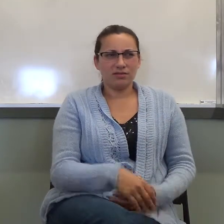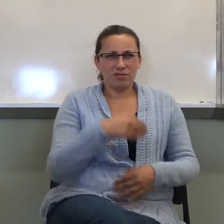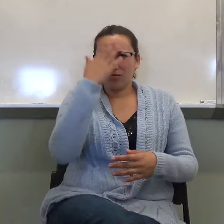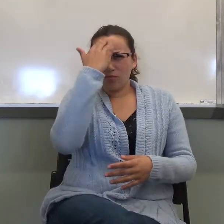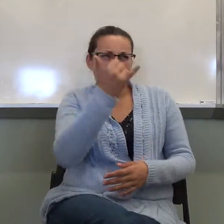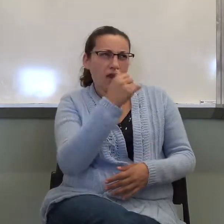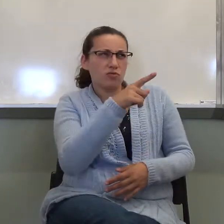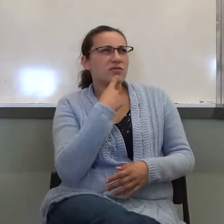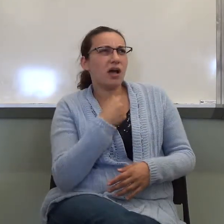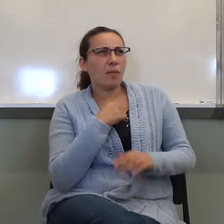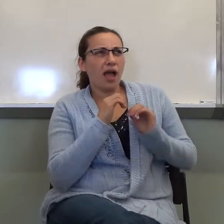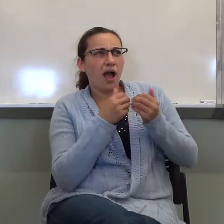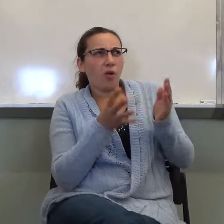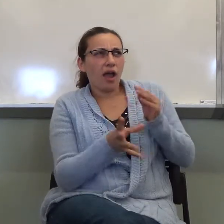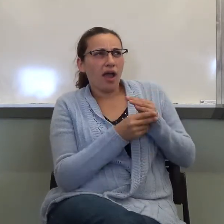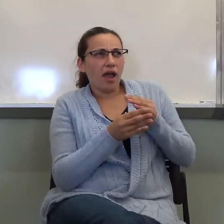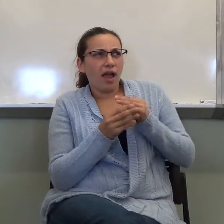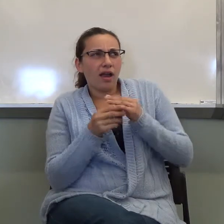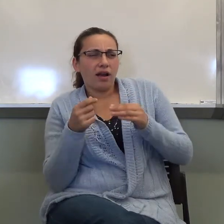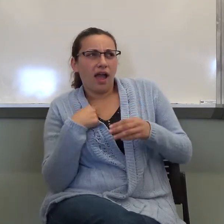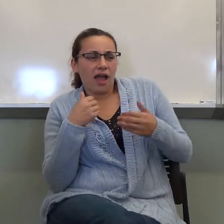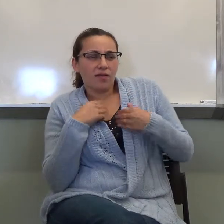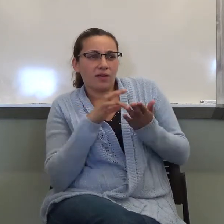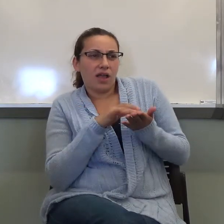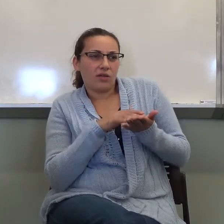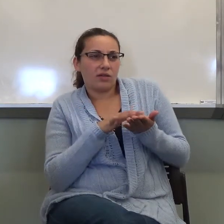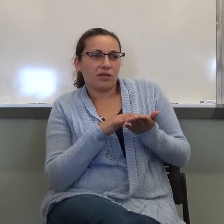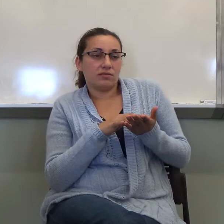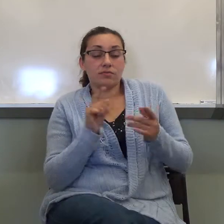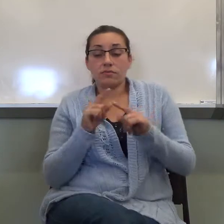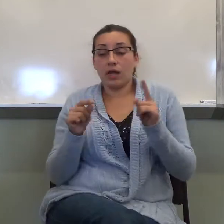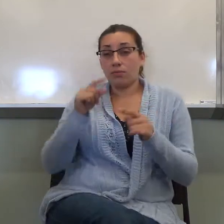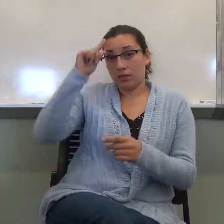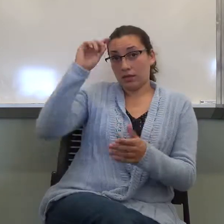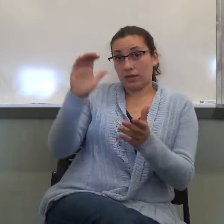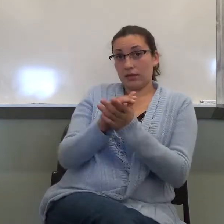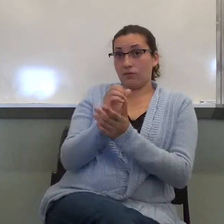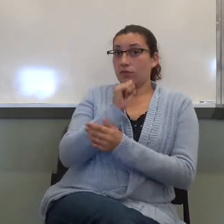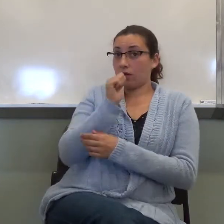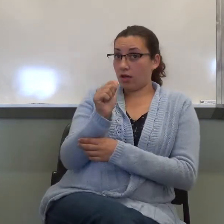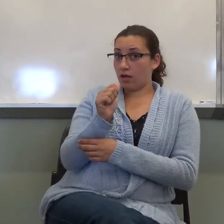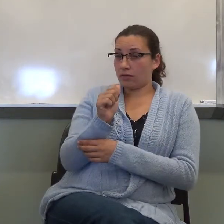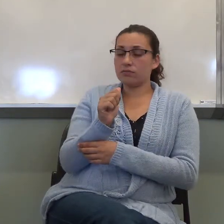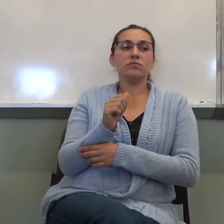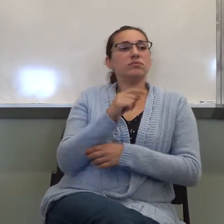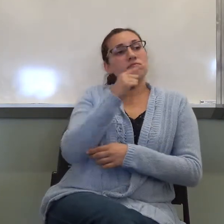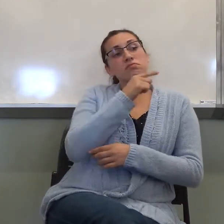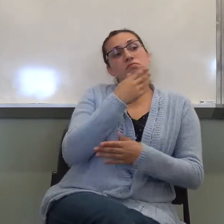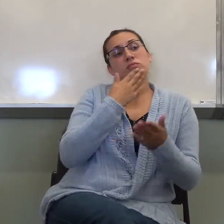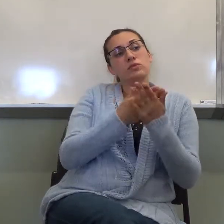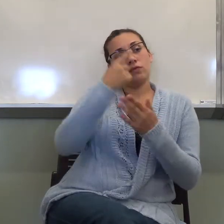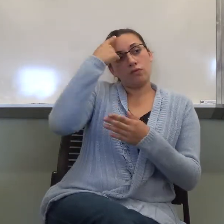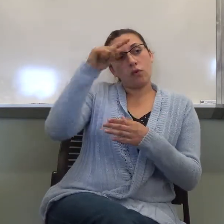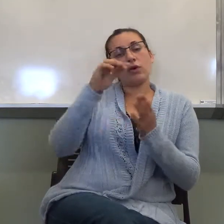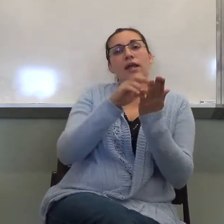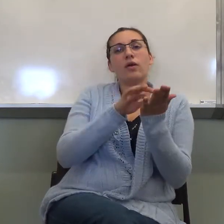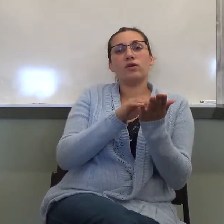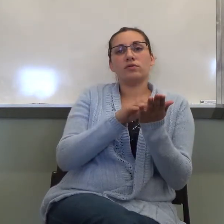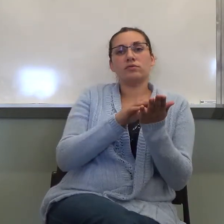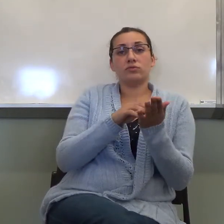things when I've got a calculator? Believe it or not, what we just did there is good for calculators too. Because what you're going to find with your